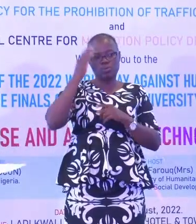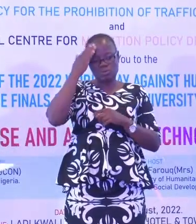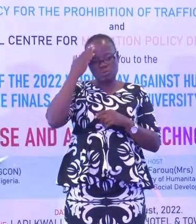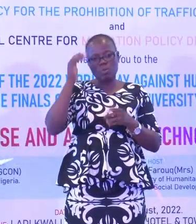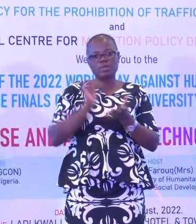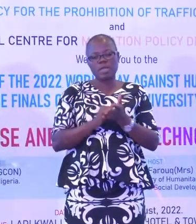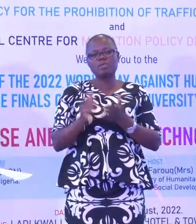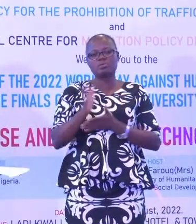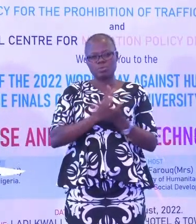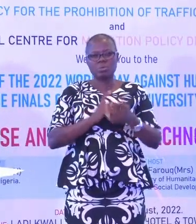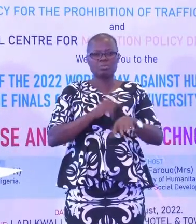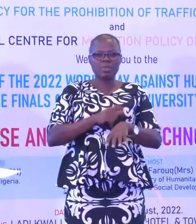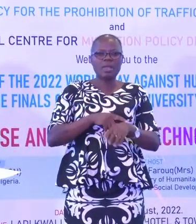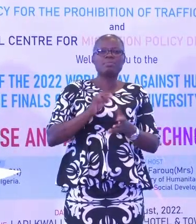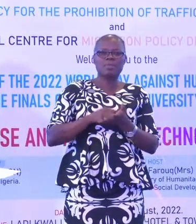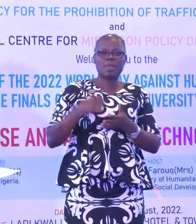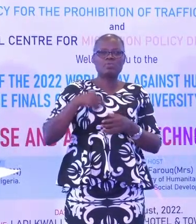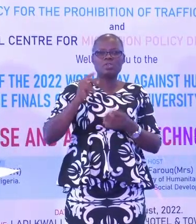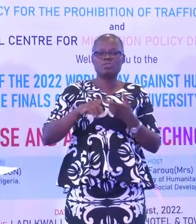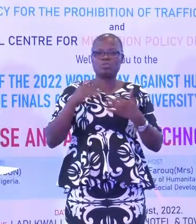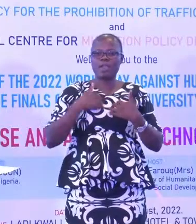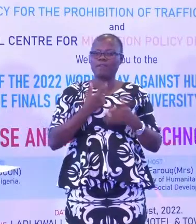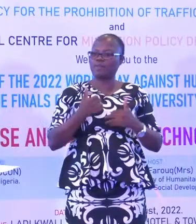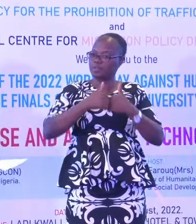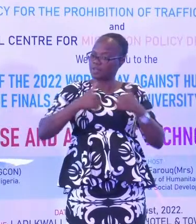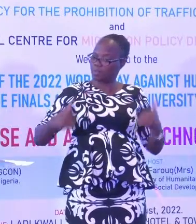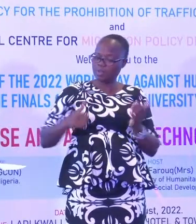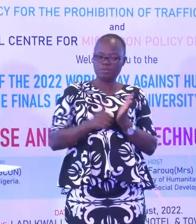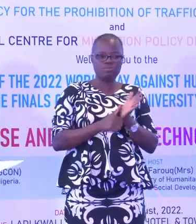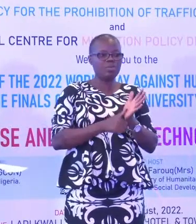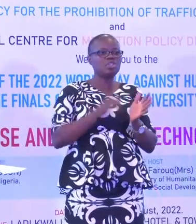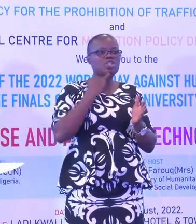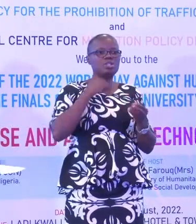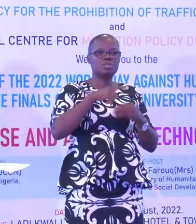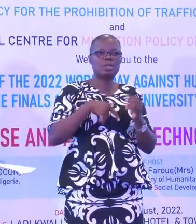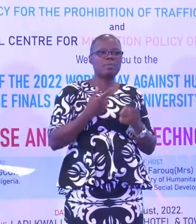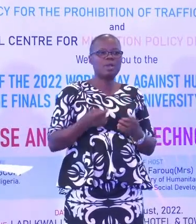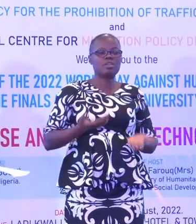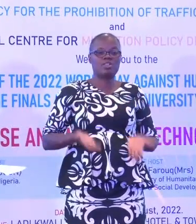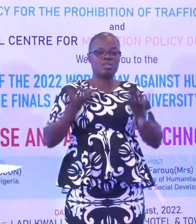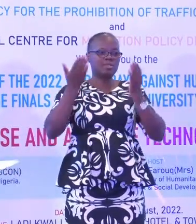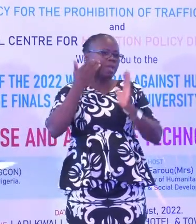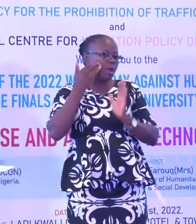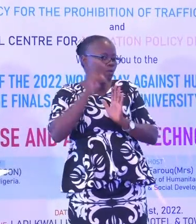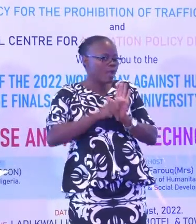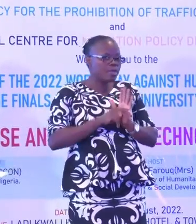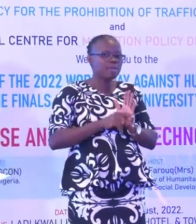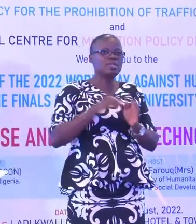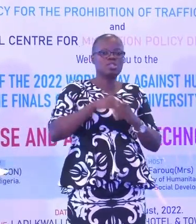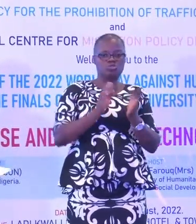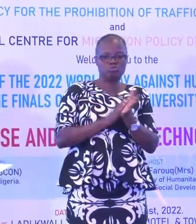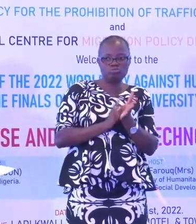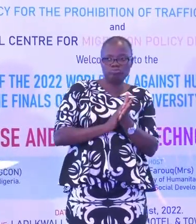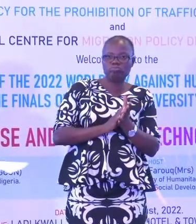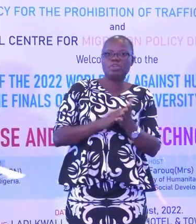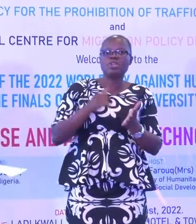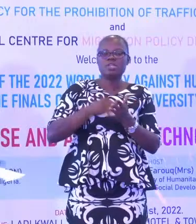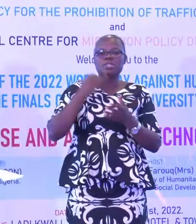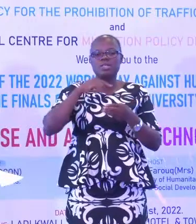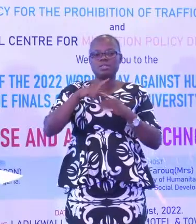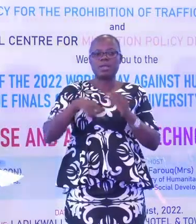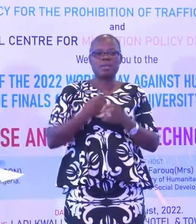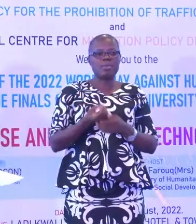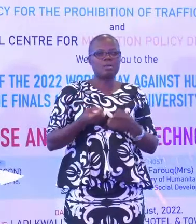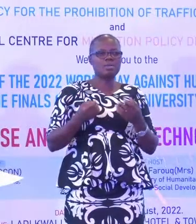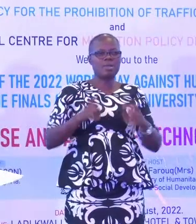Dr. Fatima said, that we need a holistic approach. It's about raising awareness, ideally in schools. It's about